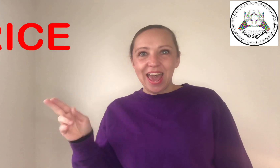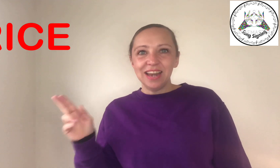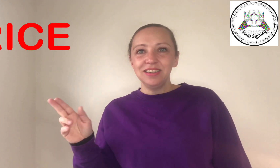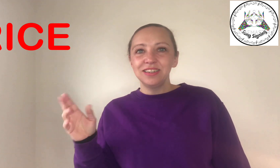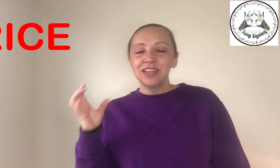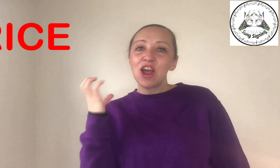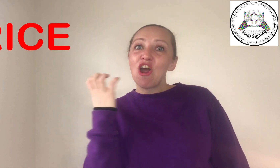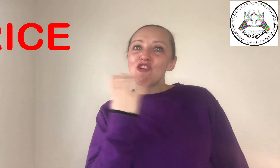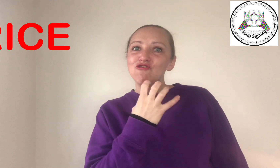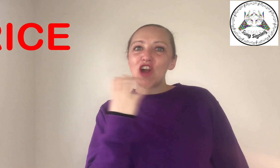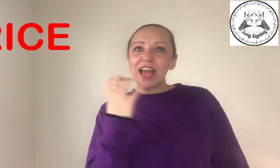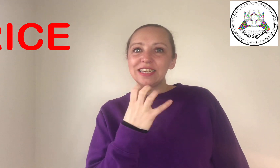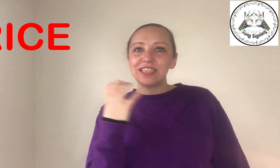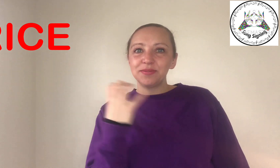Again. Rice.